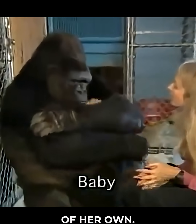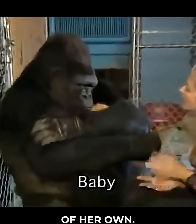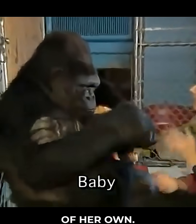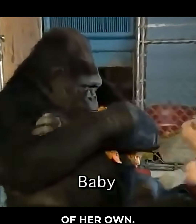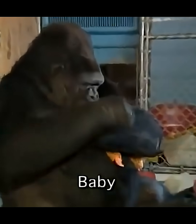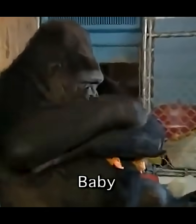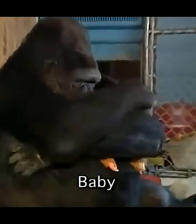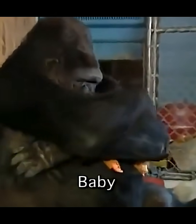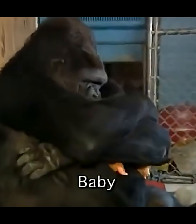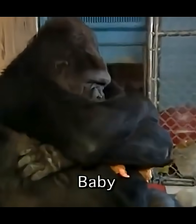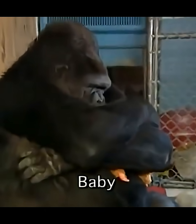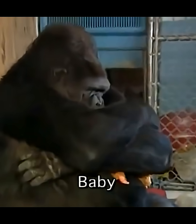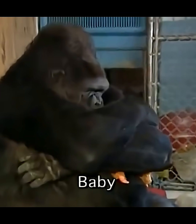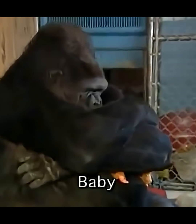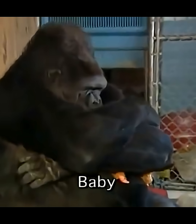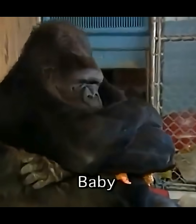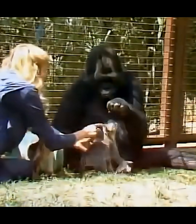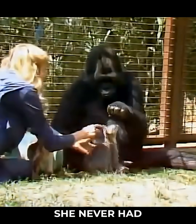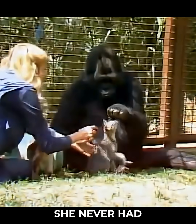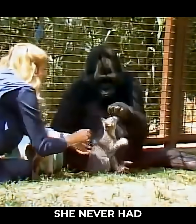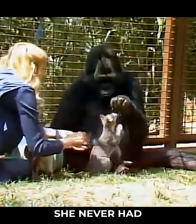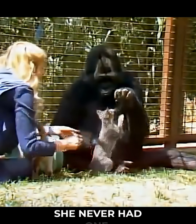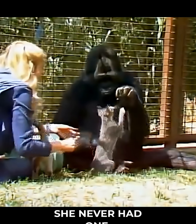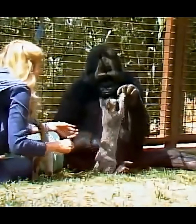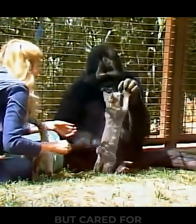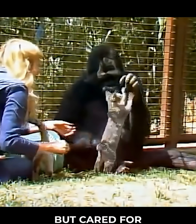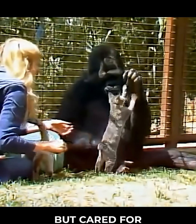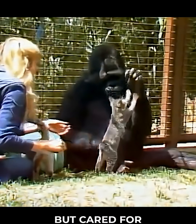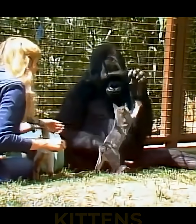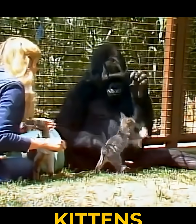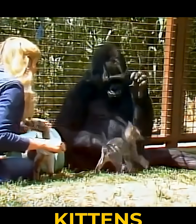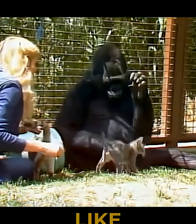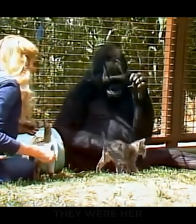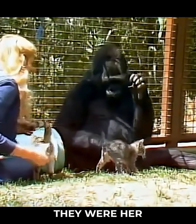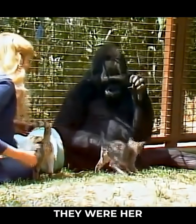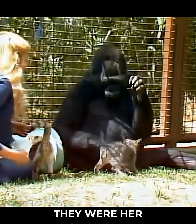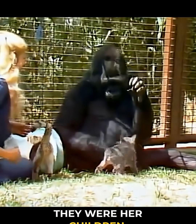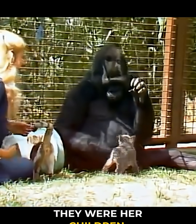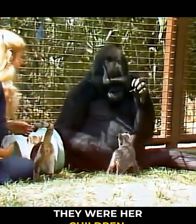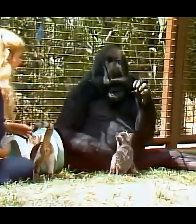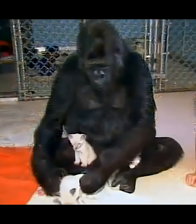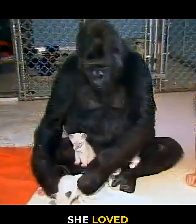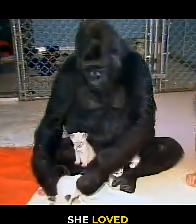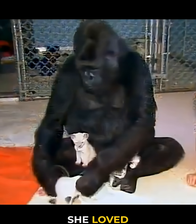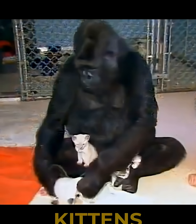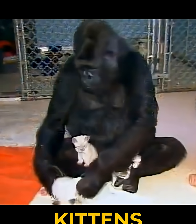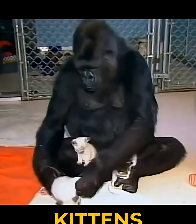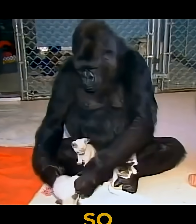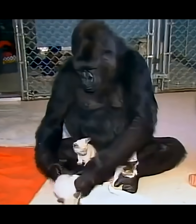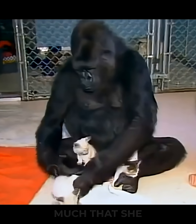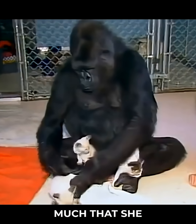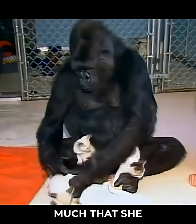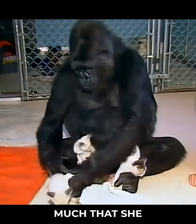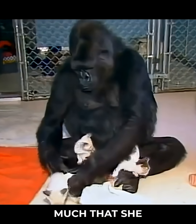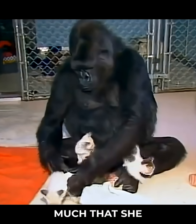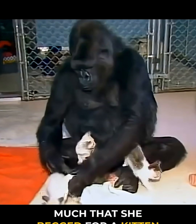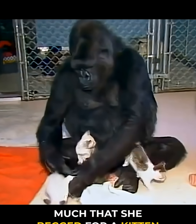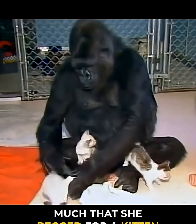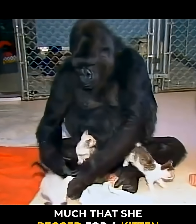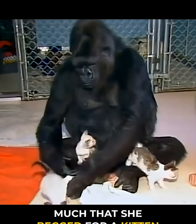own. She never had one, but cared for kittens like they were her children. She loved kittens so much that she begged for a kitten